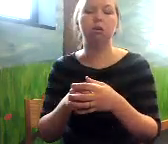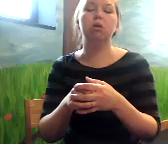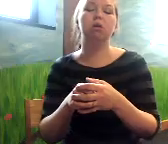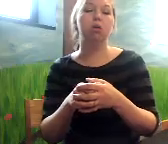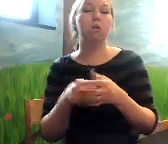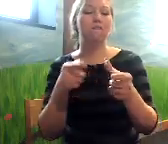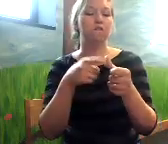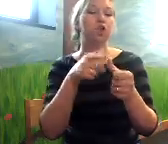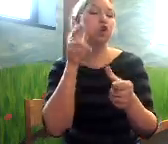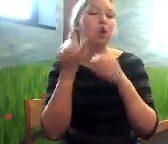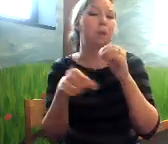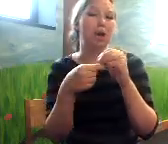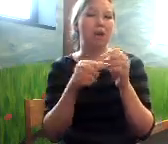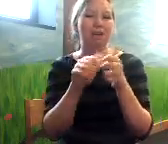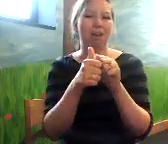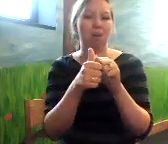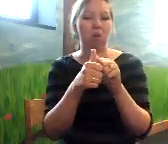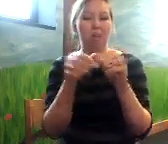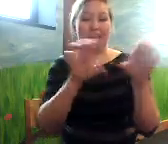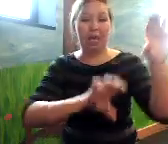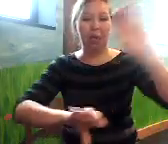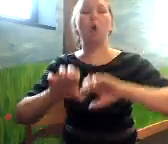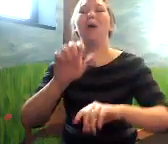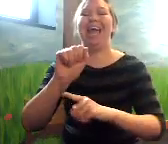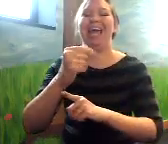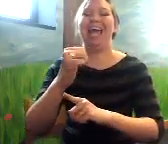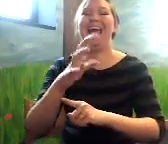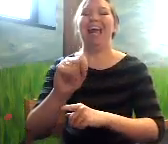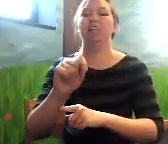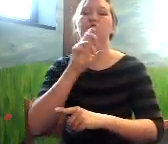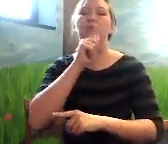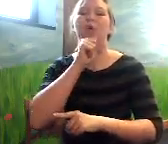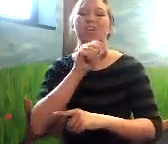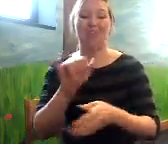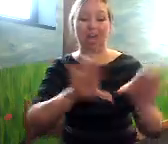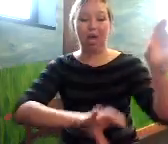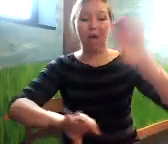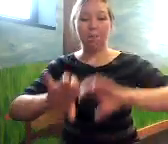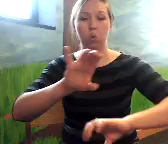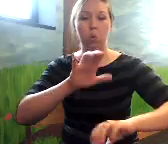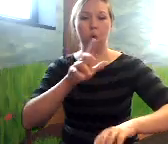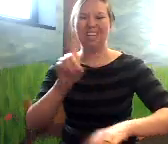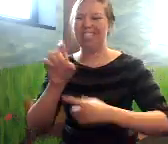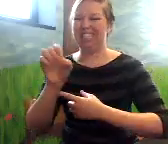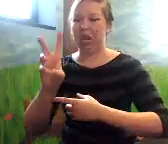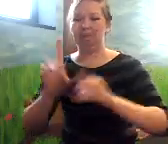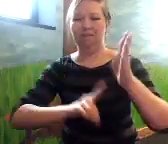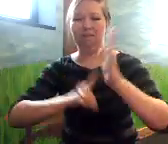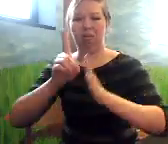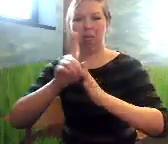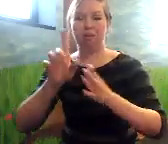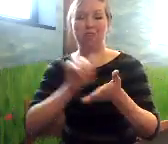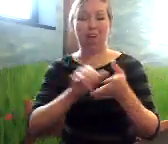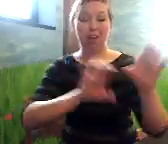developed by Dow was systematically dropped all over the North and the South